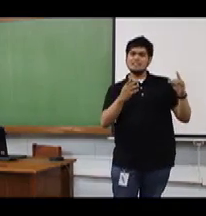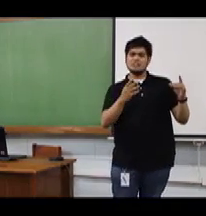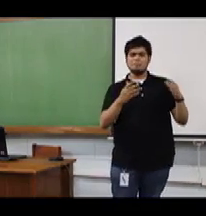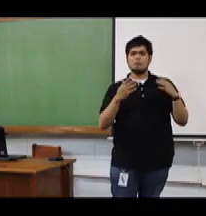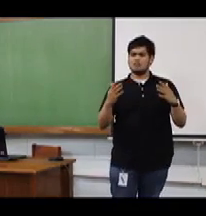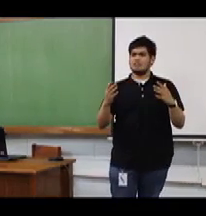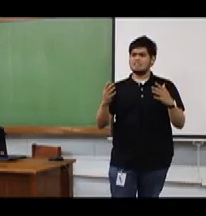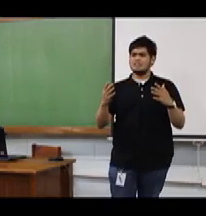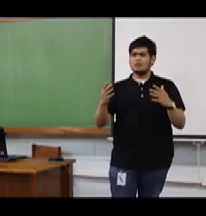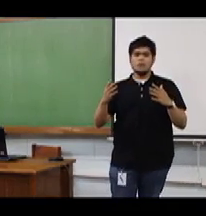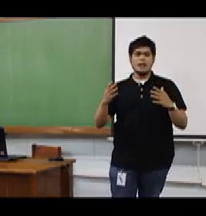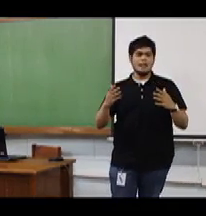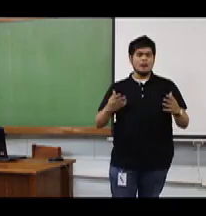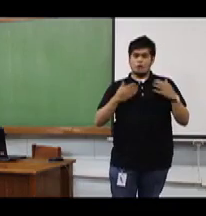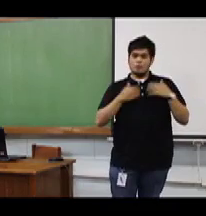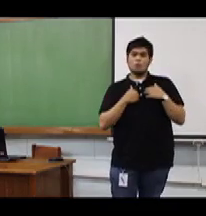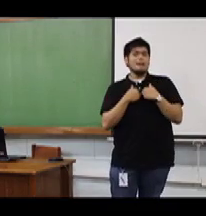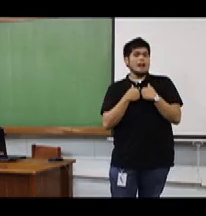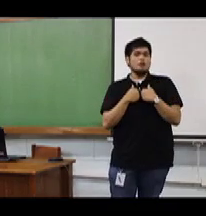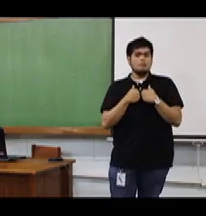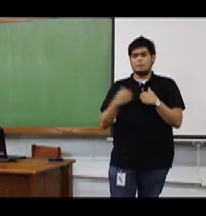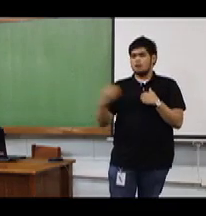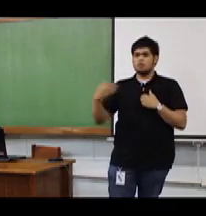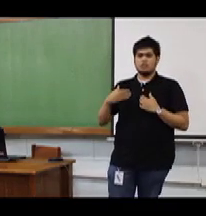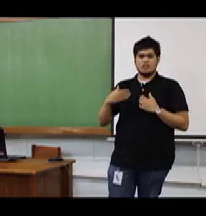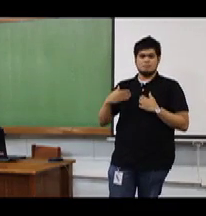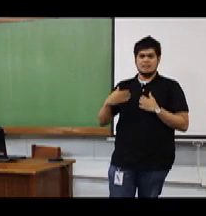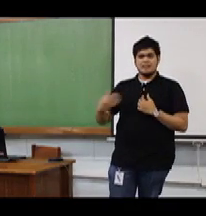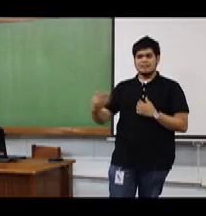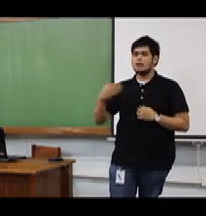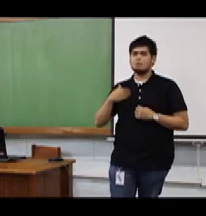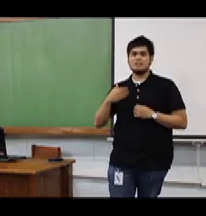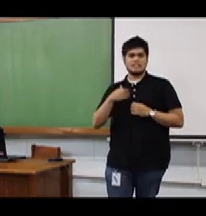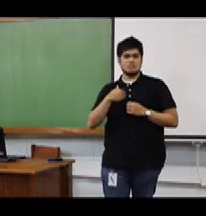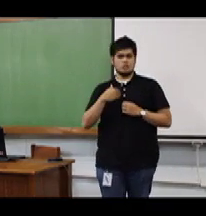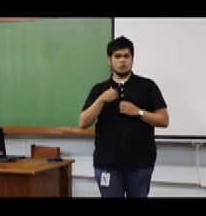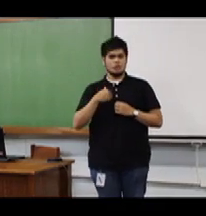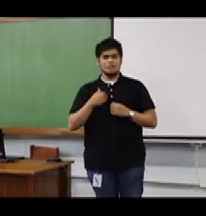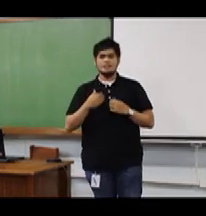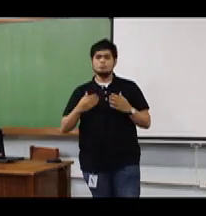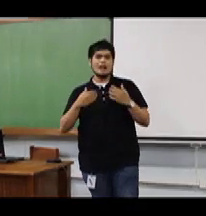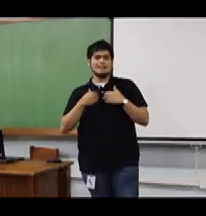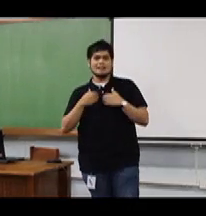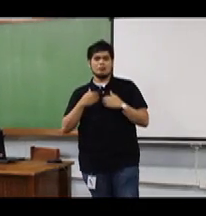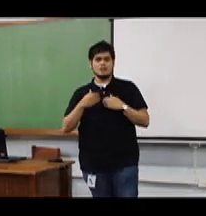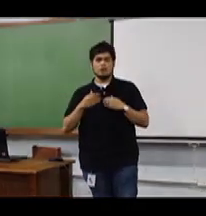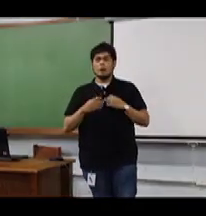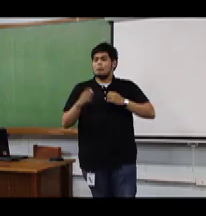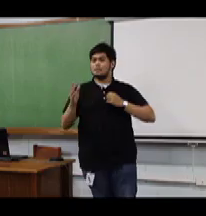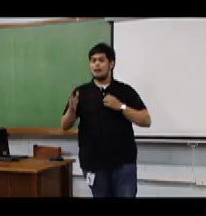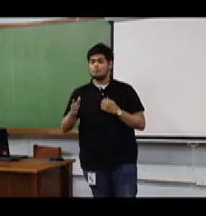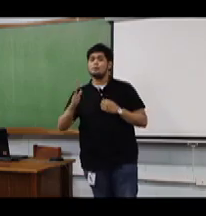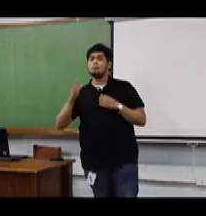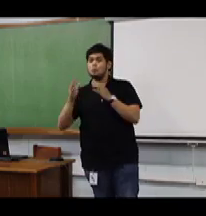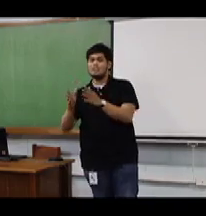leadership na walang trust? Kunyari, kung manalo ako, VP, pero you don't trust me, without my decisions ko, without mo lahat ng gagawin ko, or without, but with